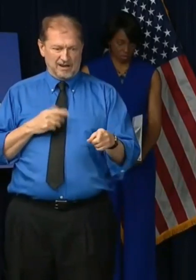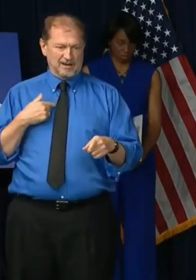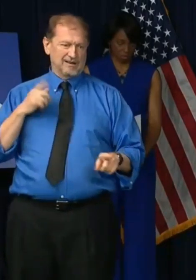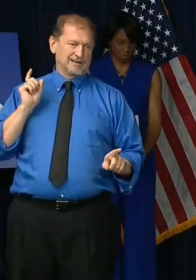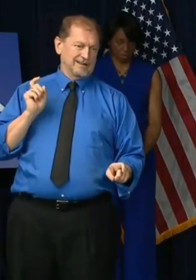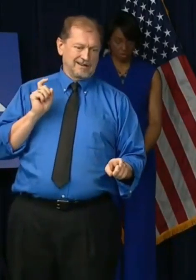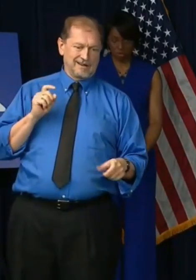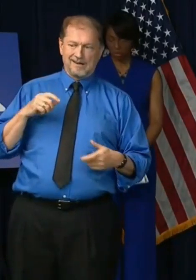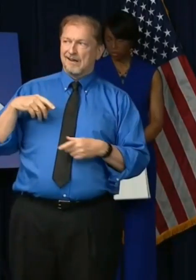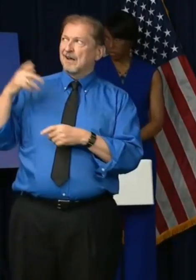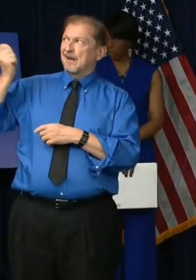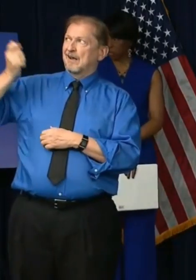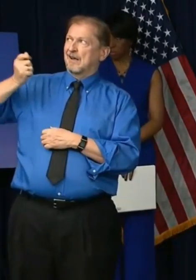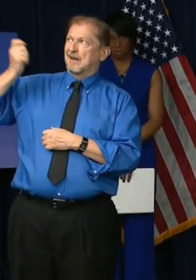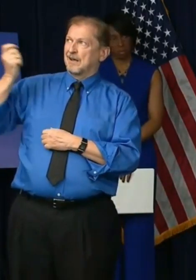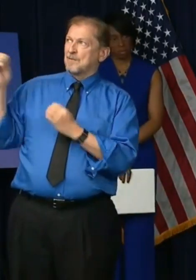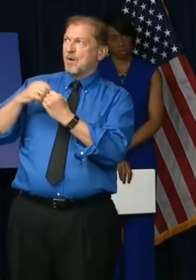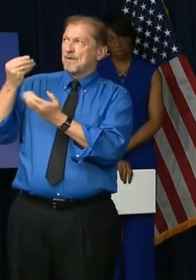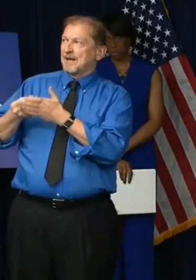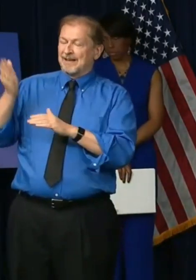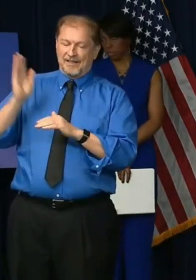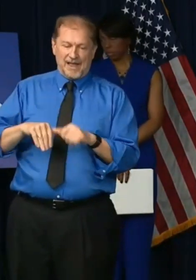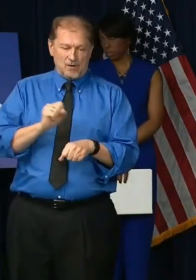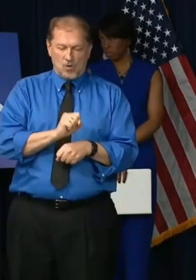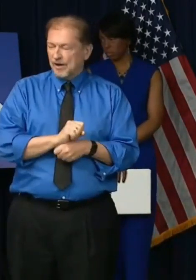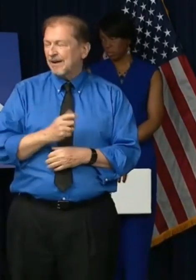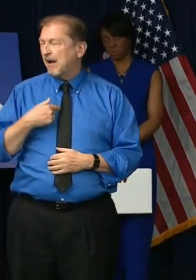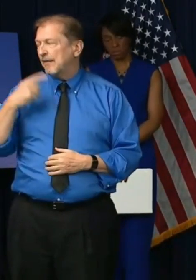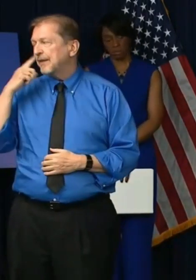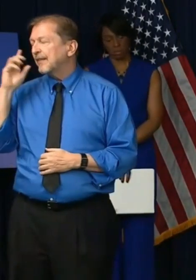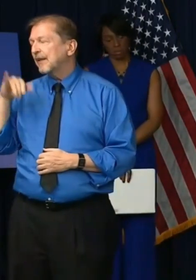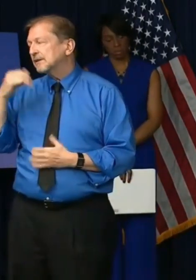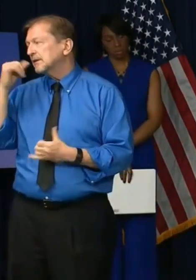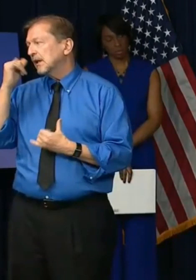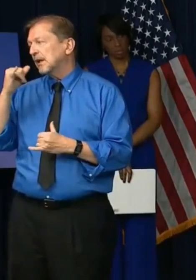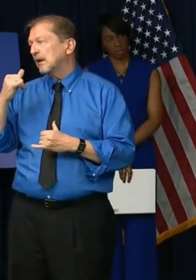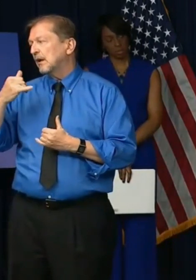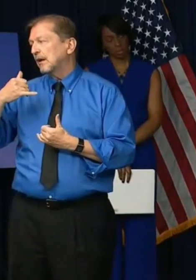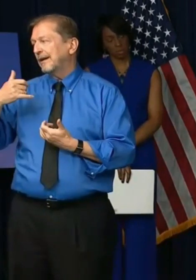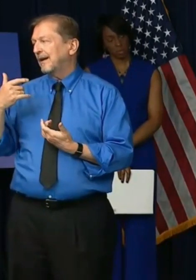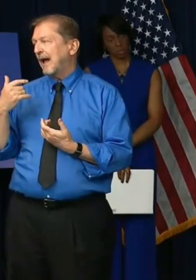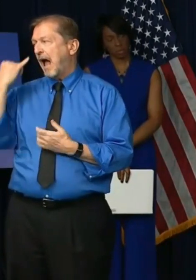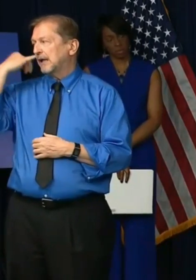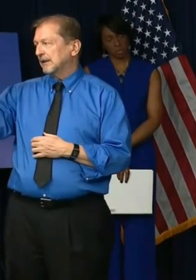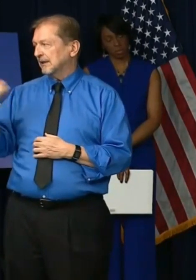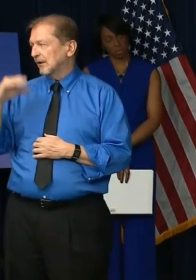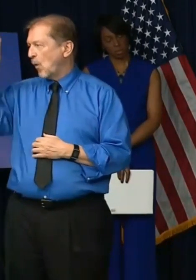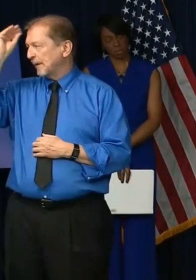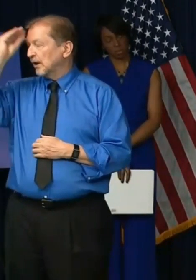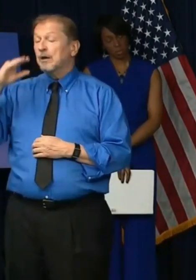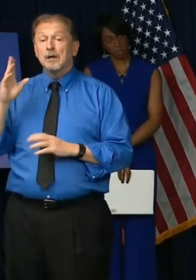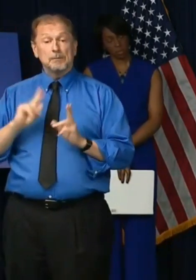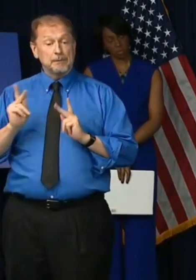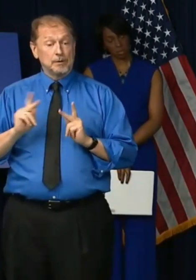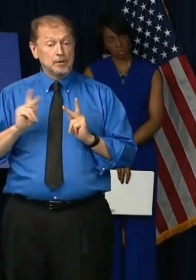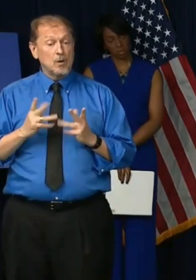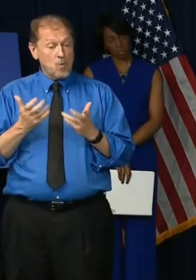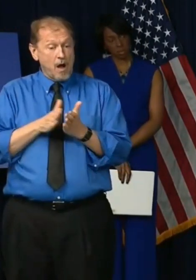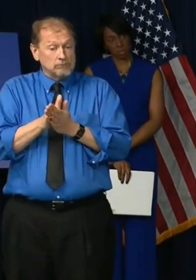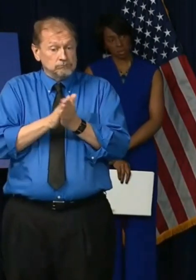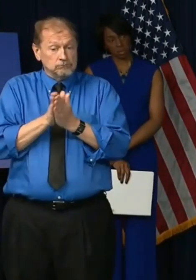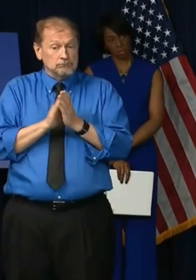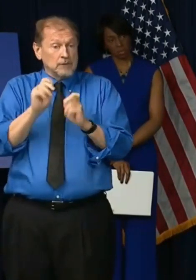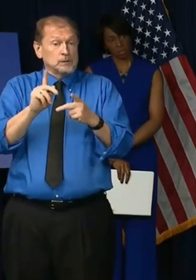that's, a ridiculous argument. People want to get back to work. They do have the opportunity to earn